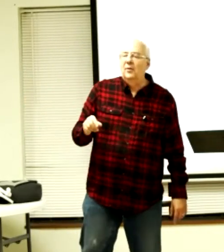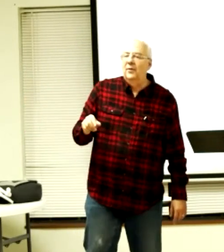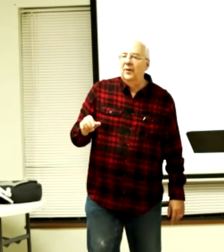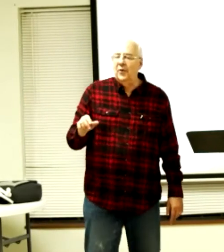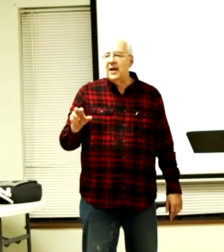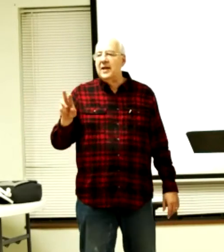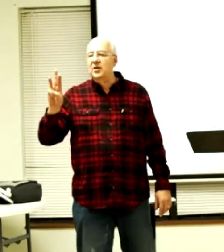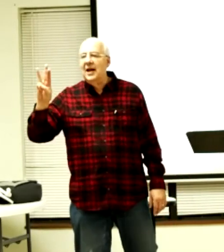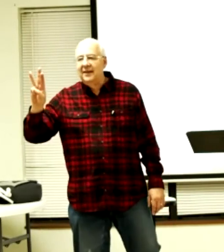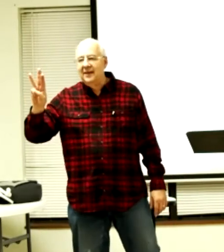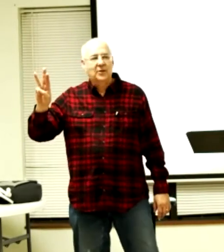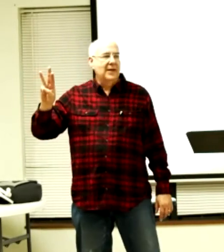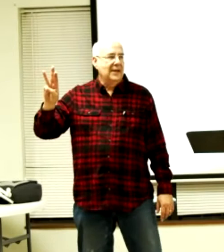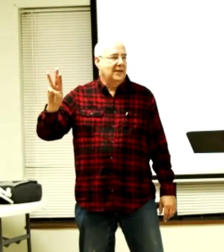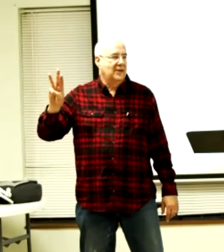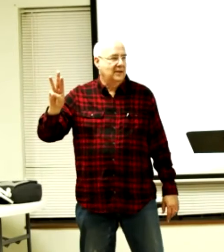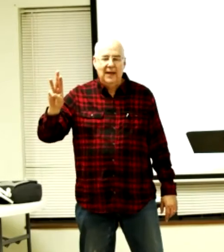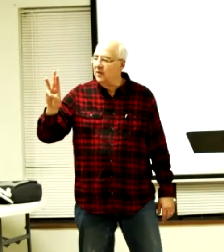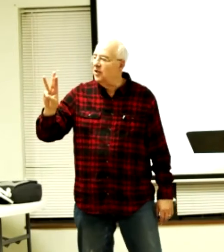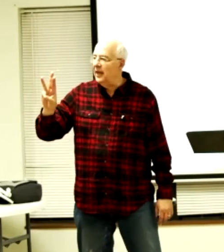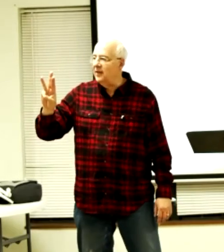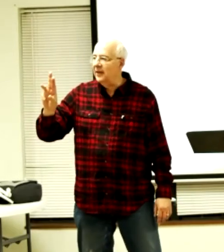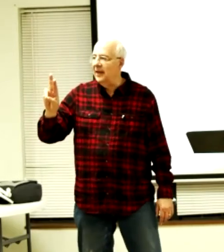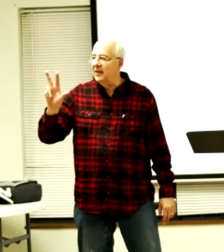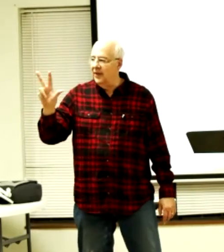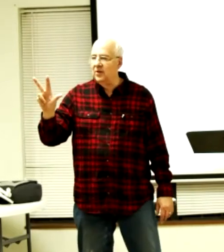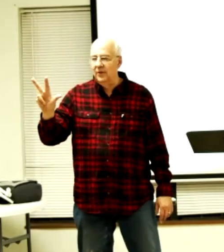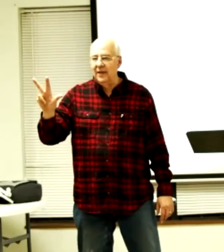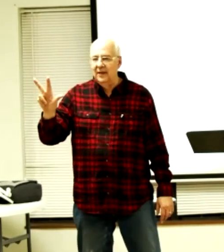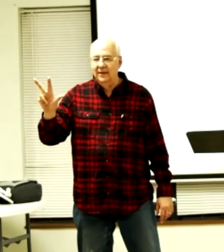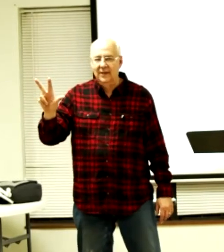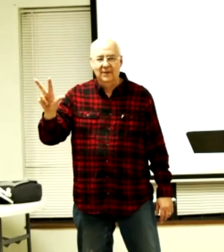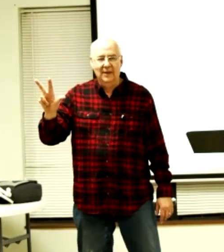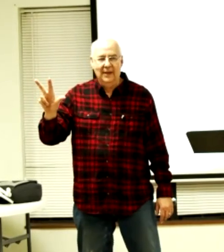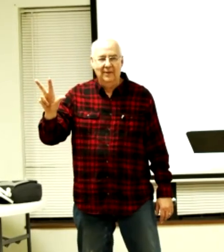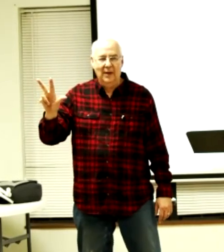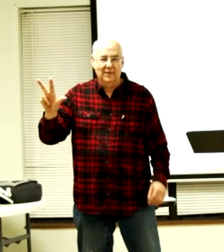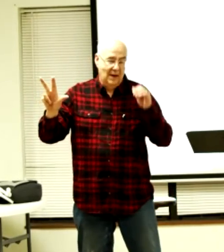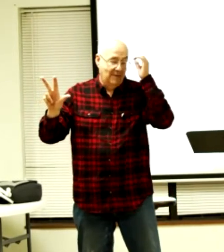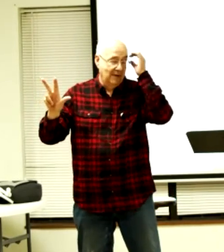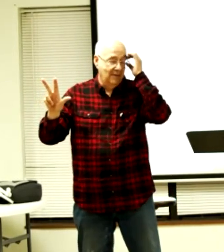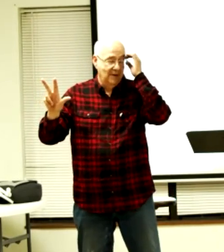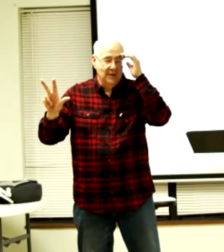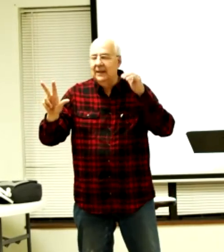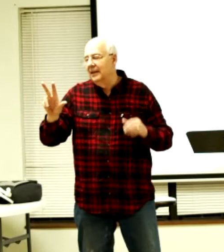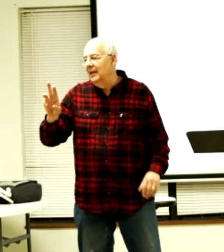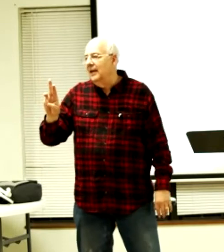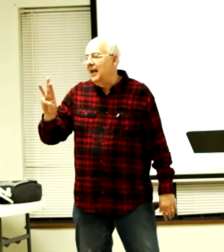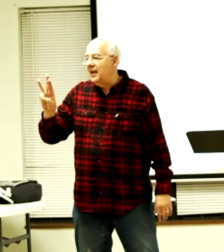the 3 is not this 3. That's a 6, right? It's this 3. That's often confused. And